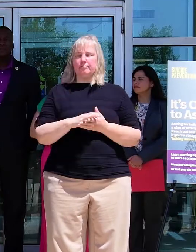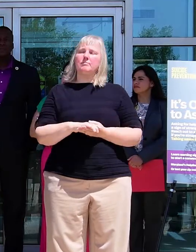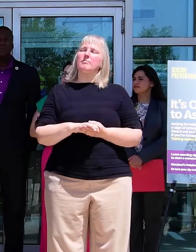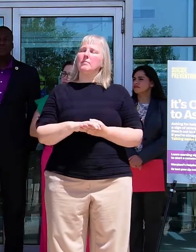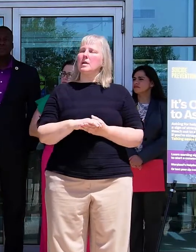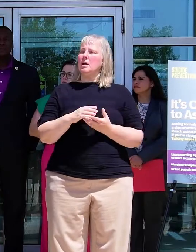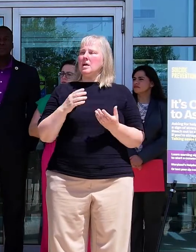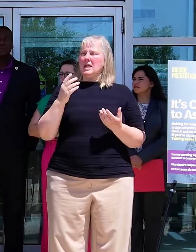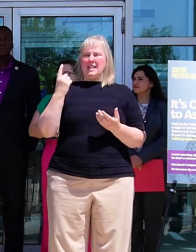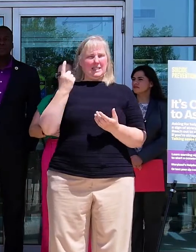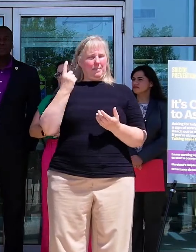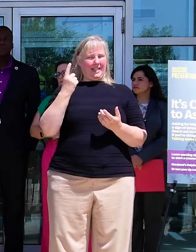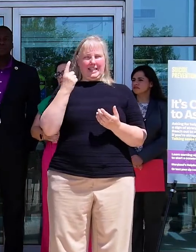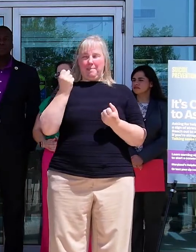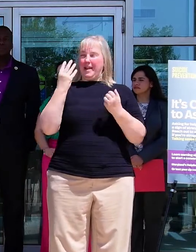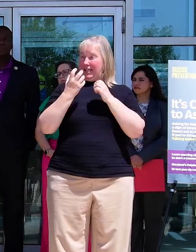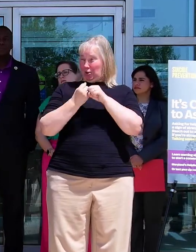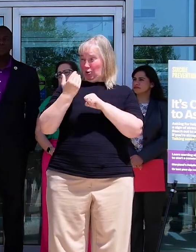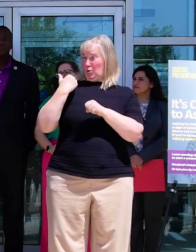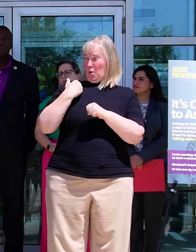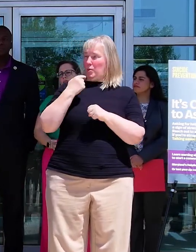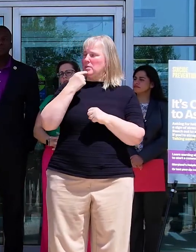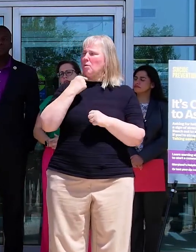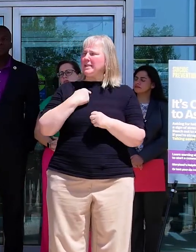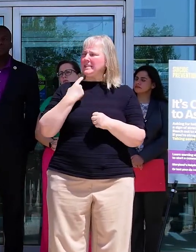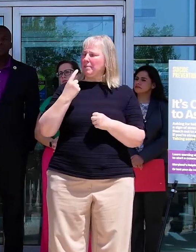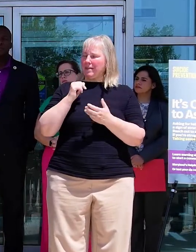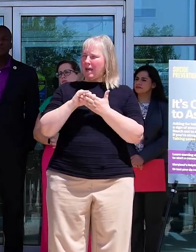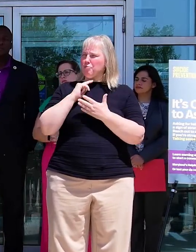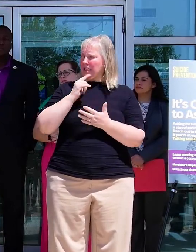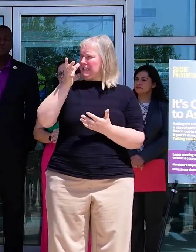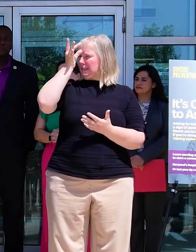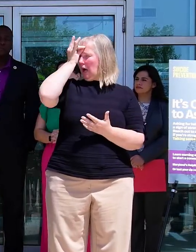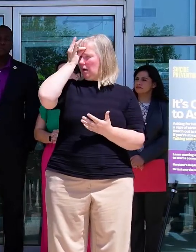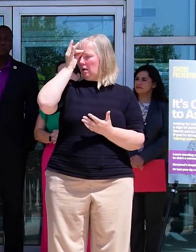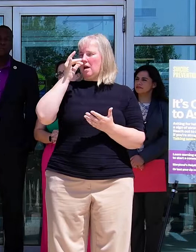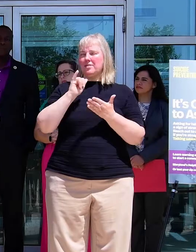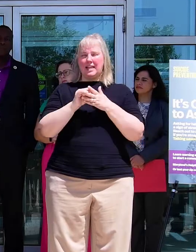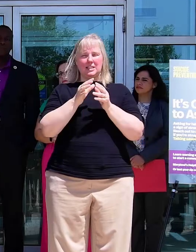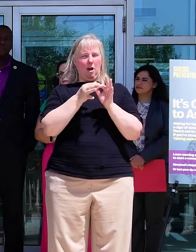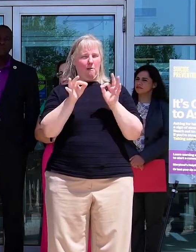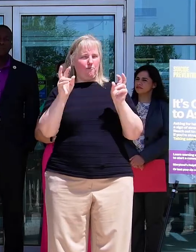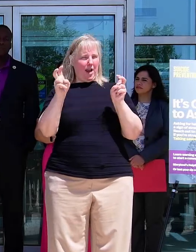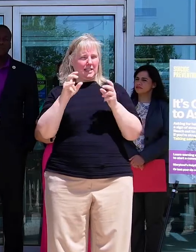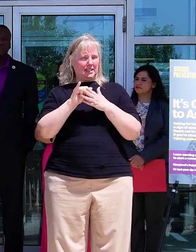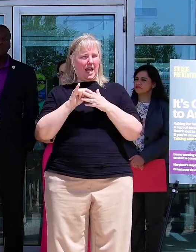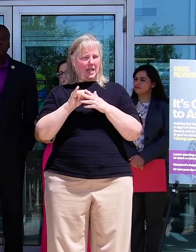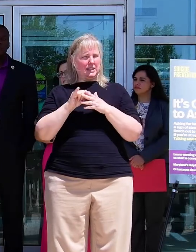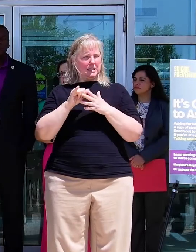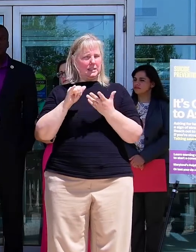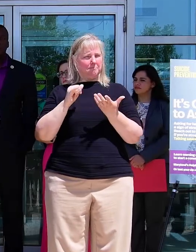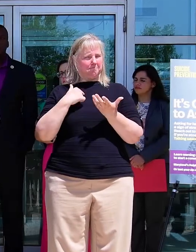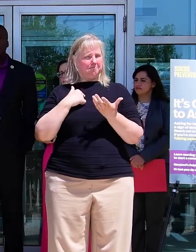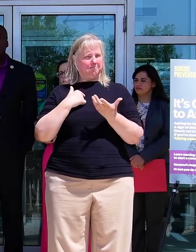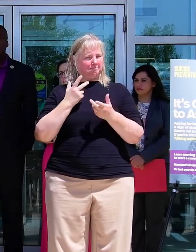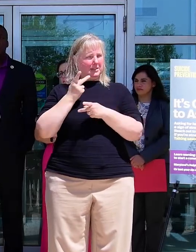Somebody years ago said something to me that really stuck, and I'll share it with you. It's a phrase that's kind of followed me along for a